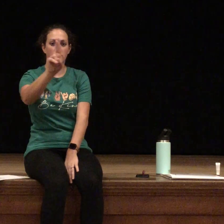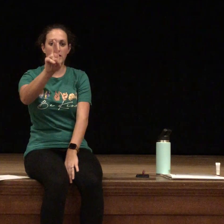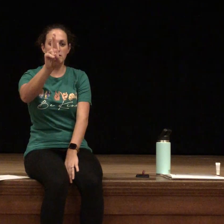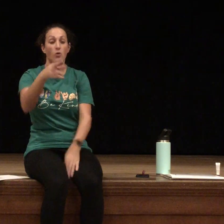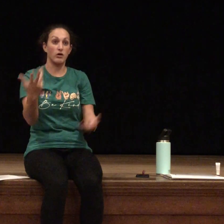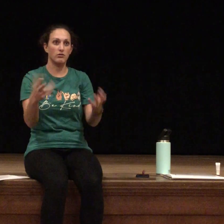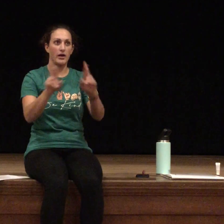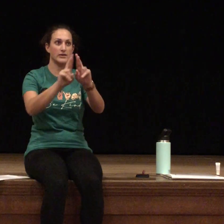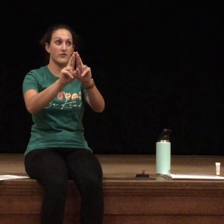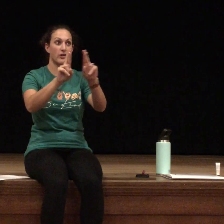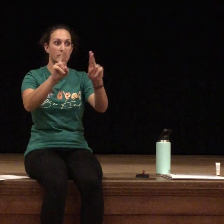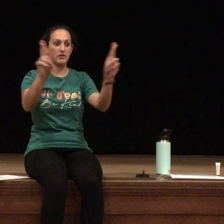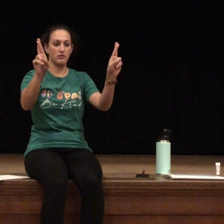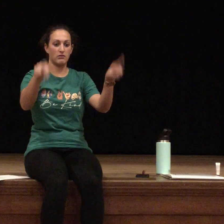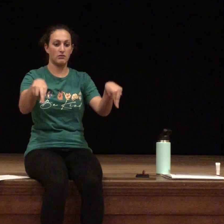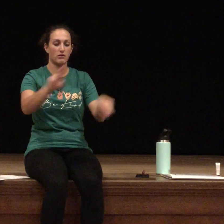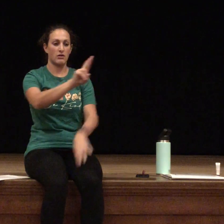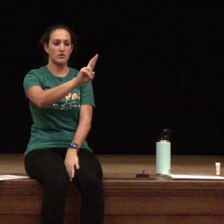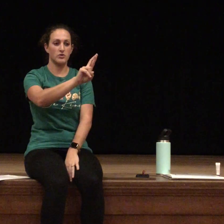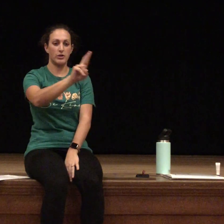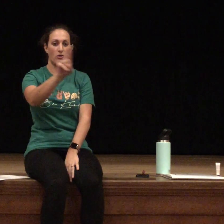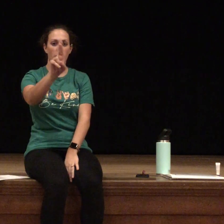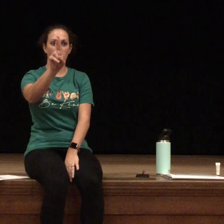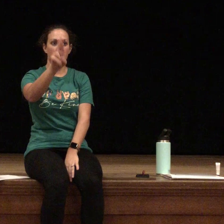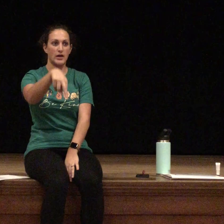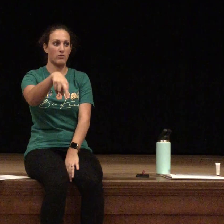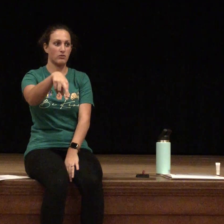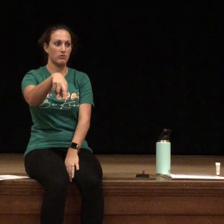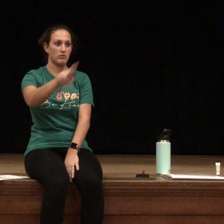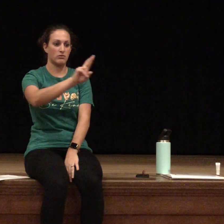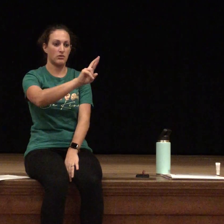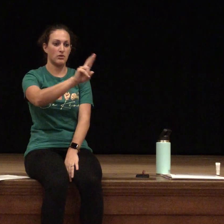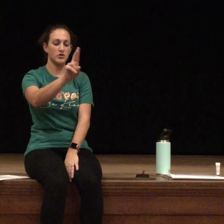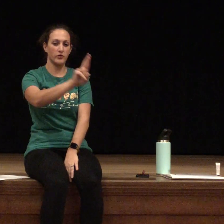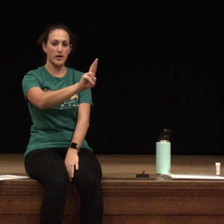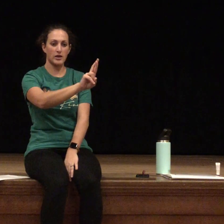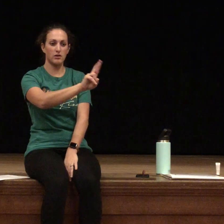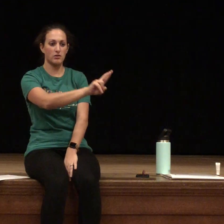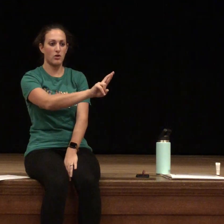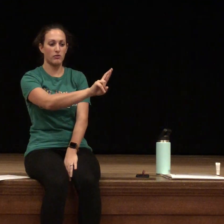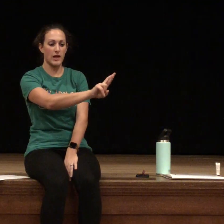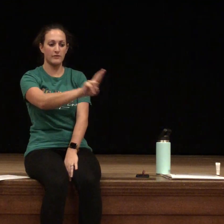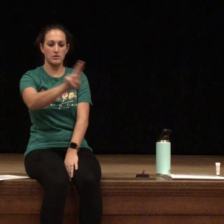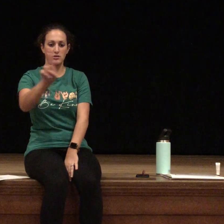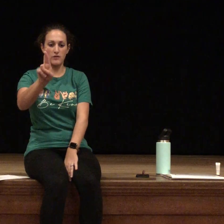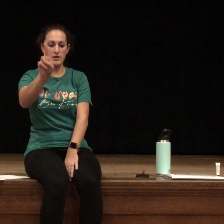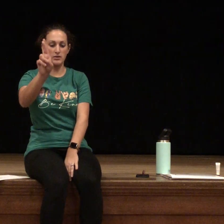right, or I guess if you're left-handed, so it'd be over and down. So if you're right-handed, it'd go left to right